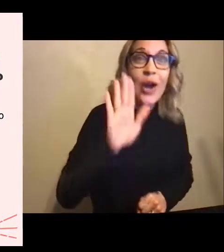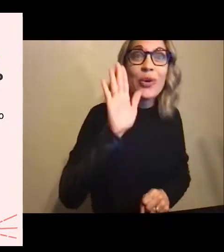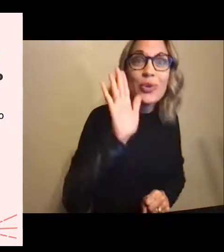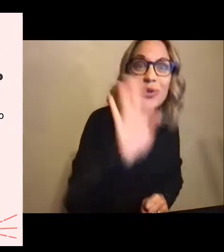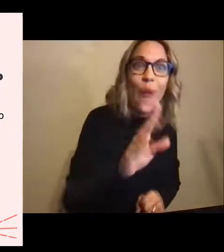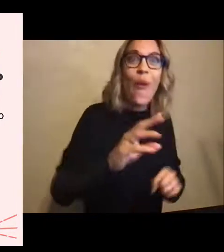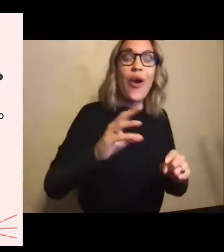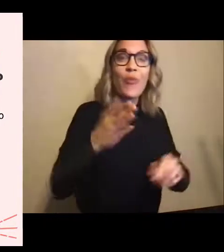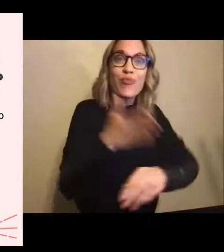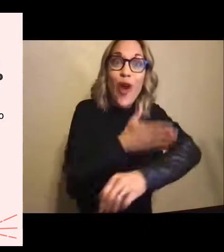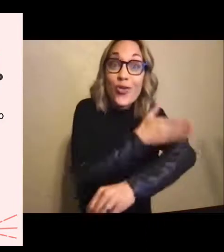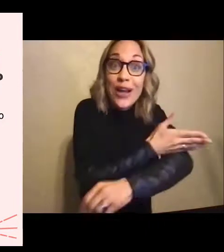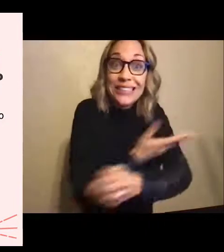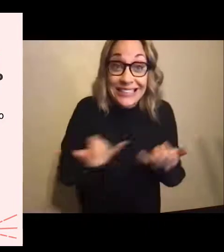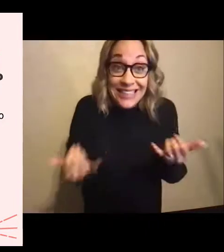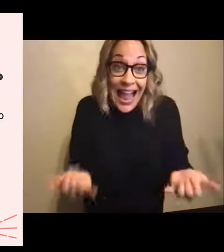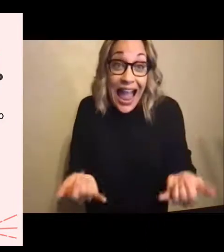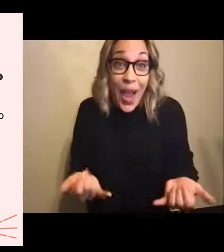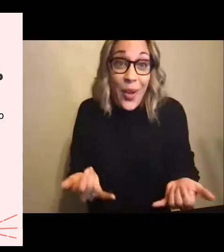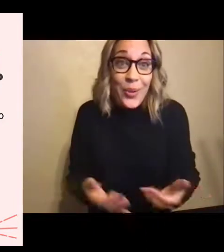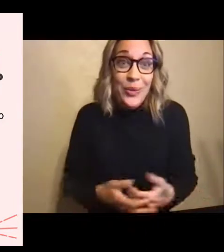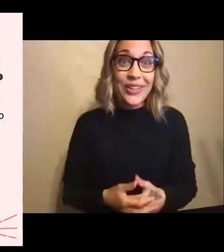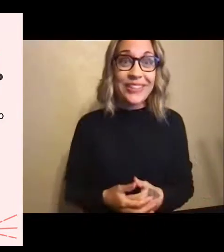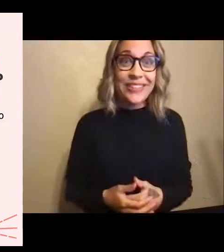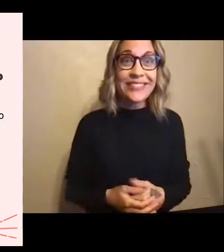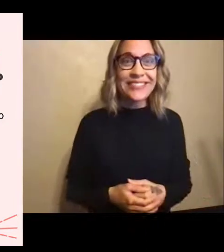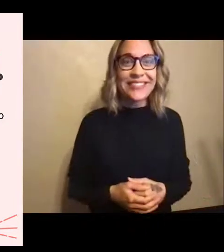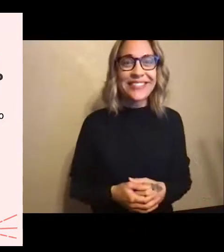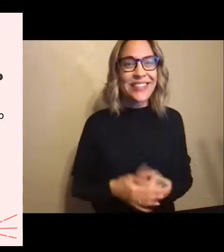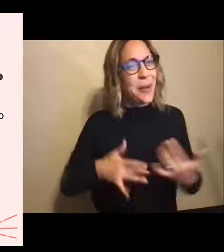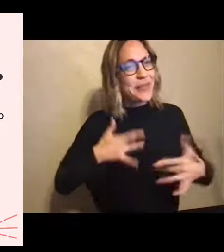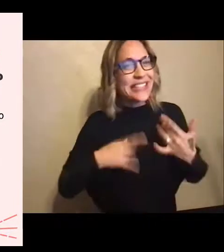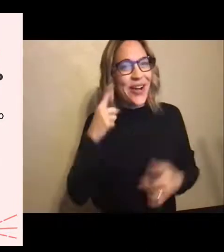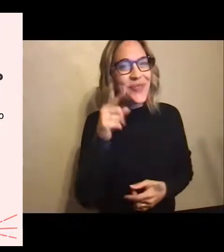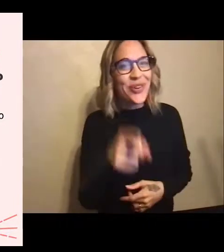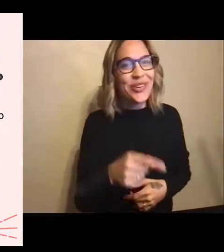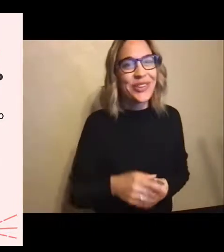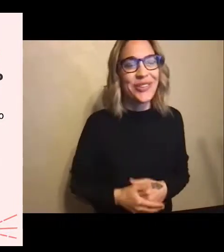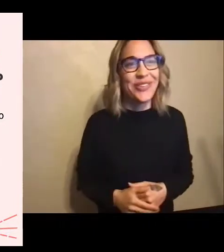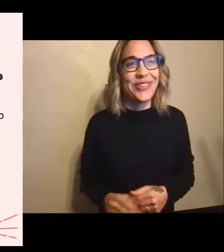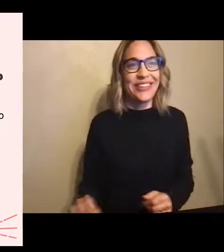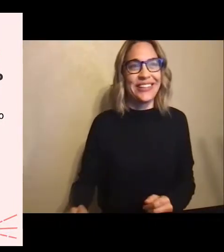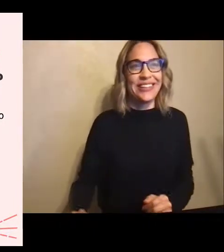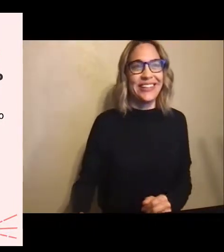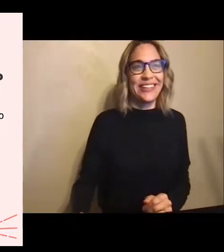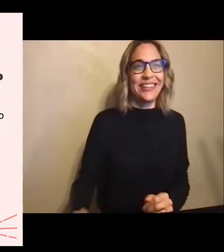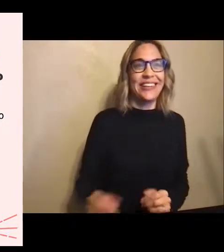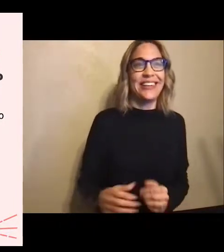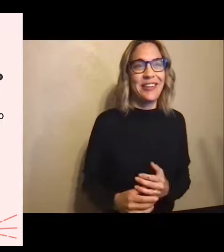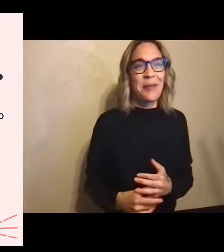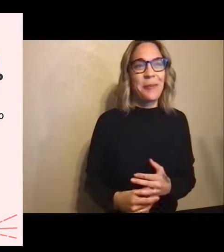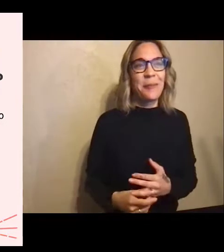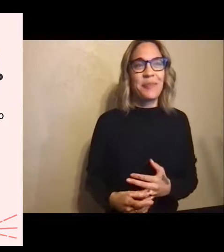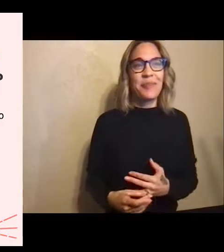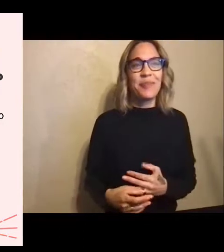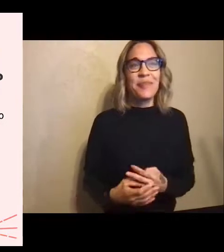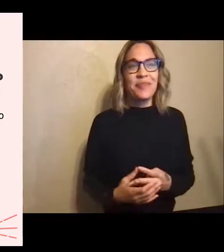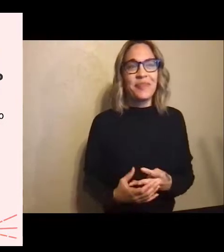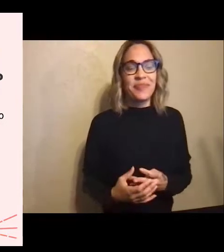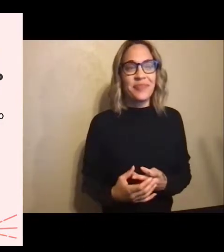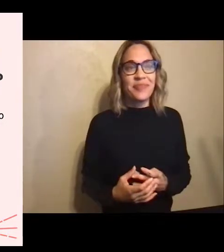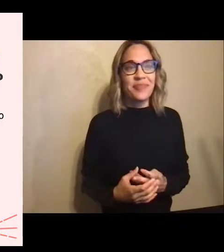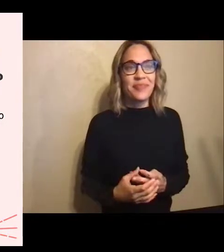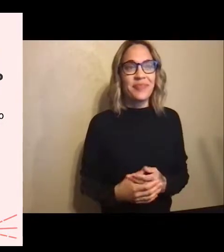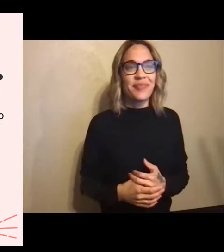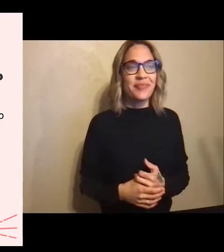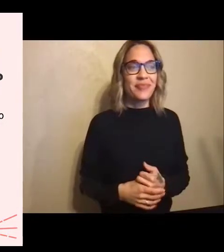quarter 2, you can track your numbers, you can track your progress, you can make a difference. Even if you're falling behind or feeling stuck right now, you can change it. And